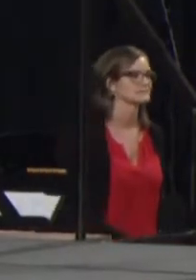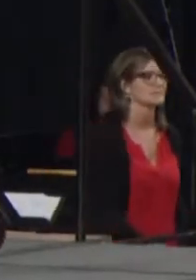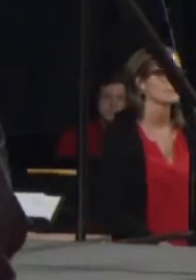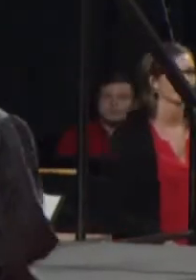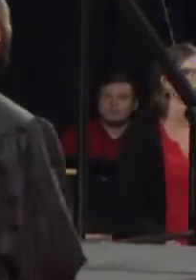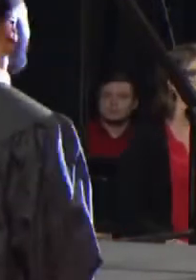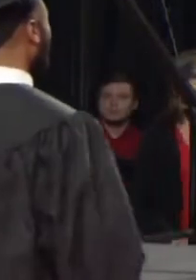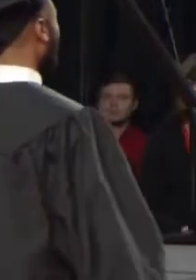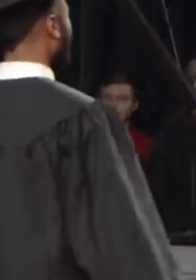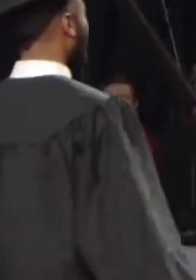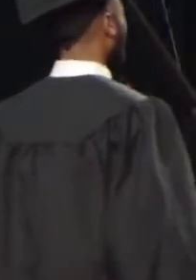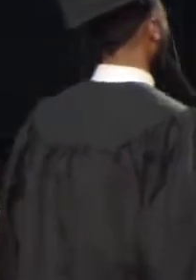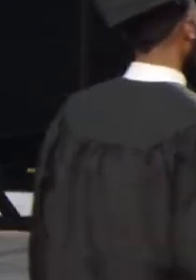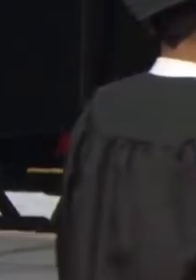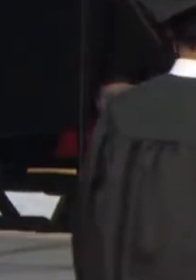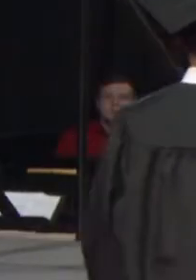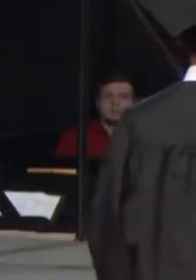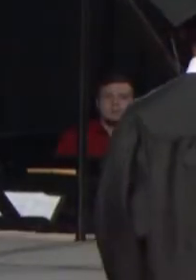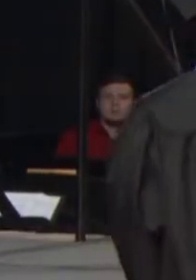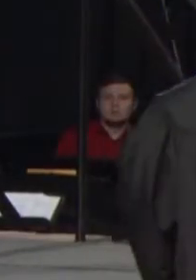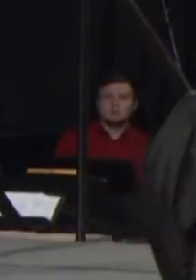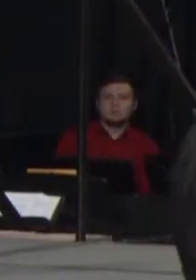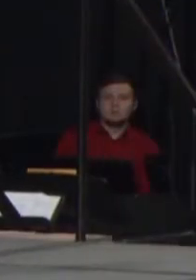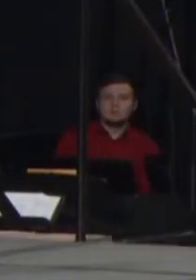D'Angela Janae Mathis.